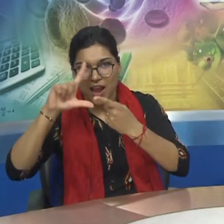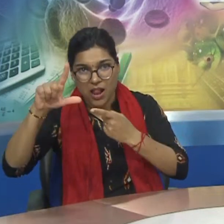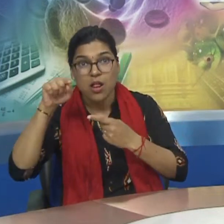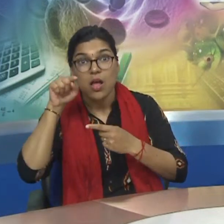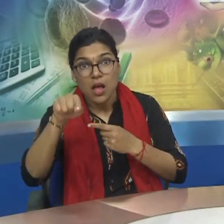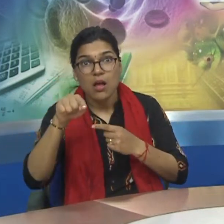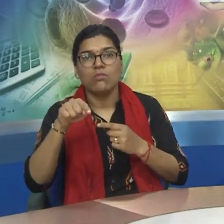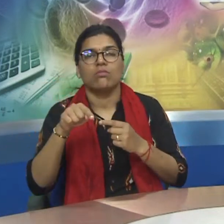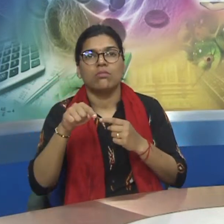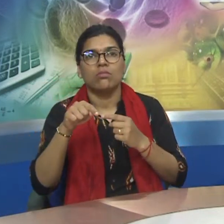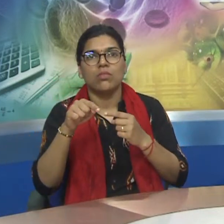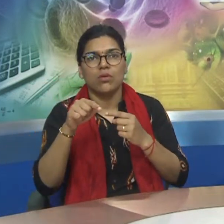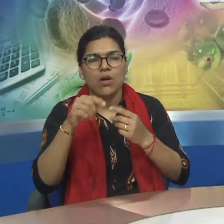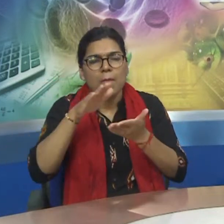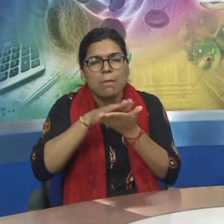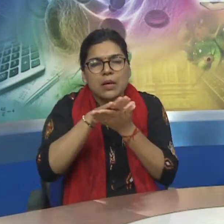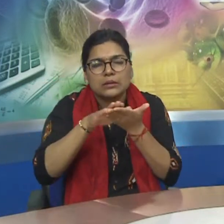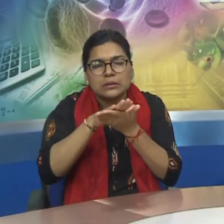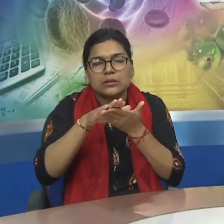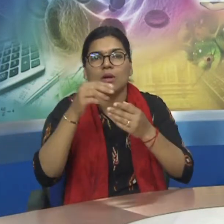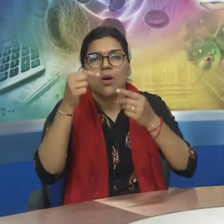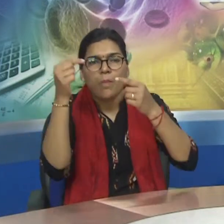explain the basic features of MS Excel.